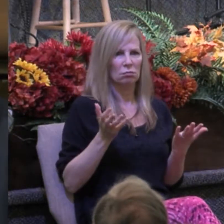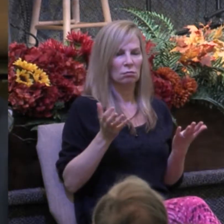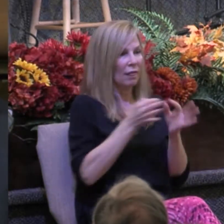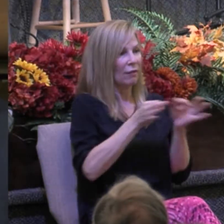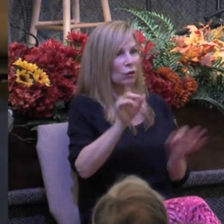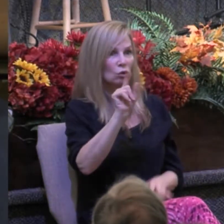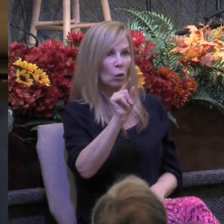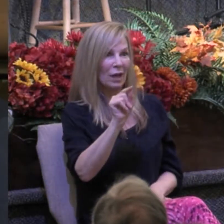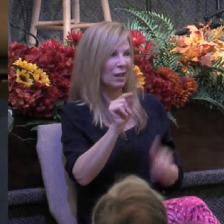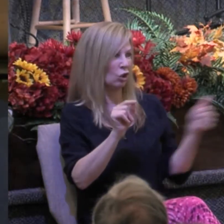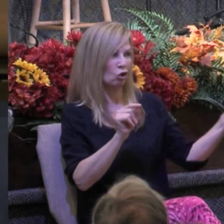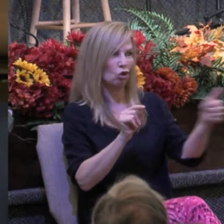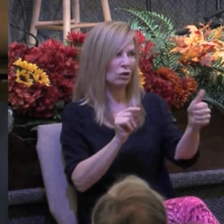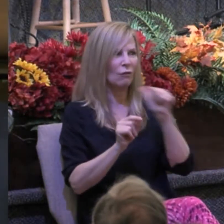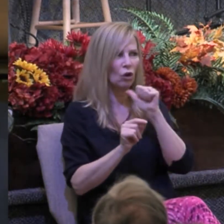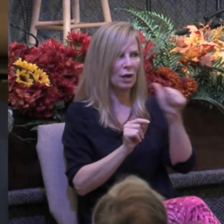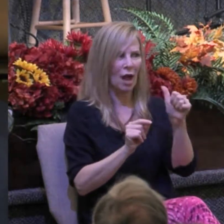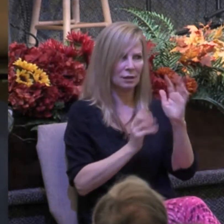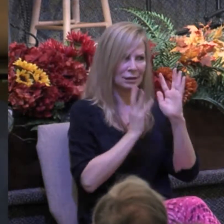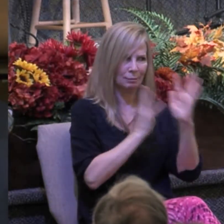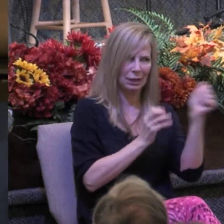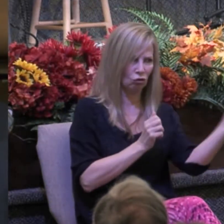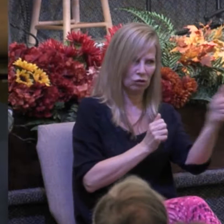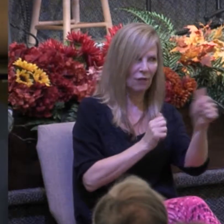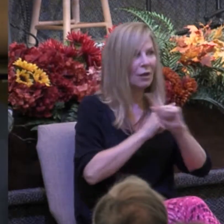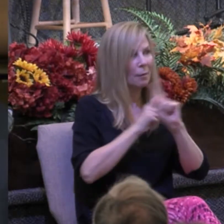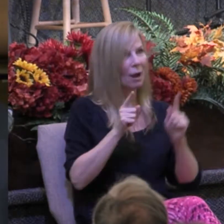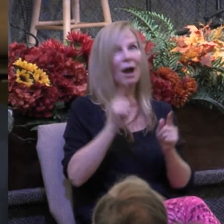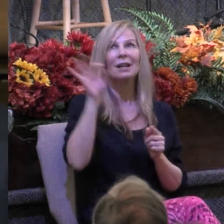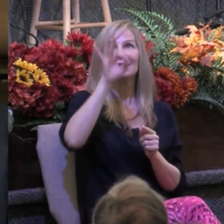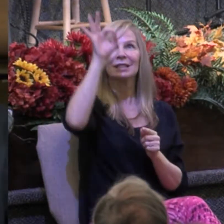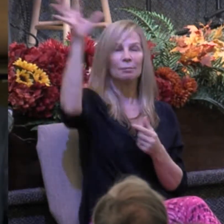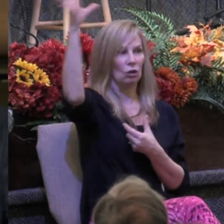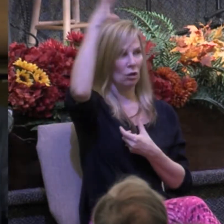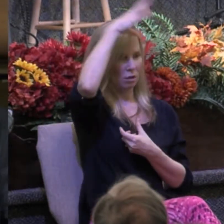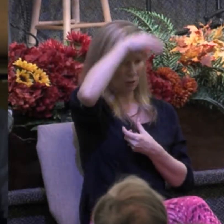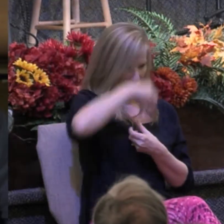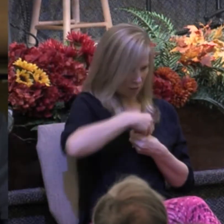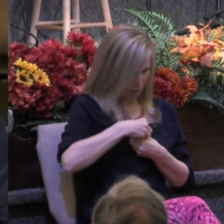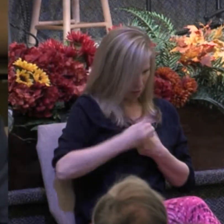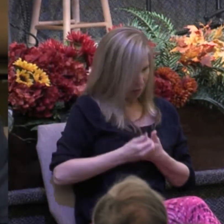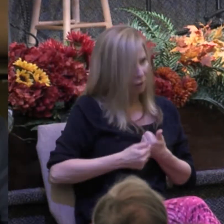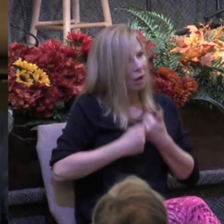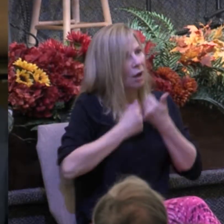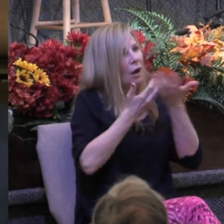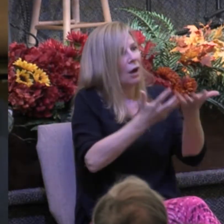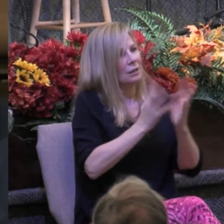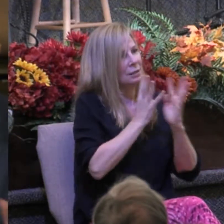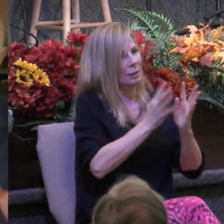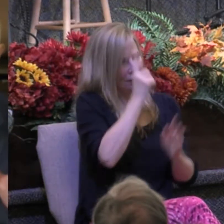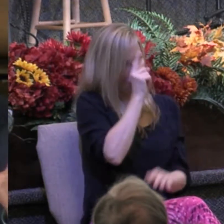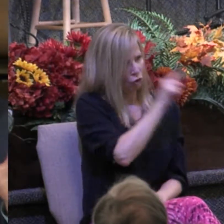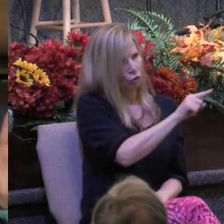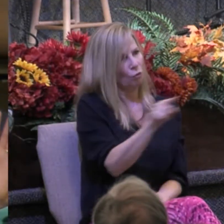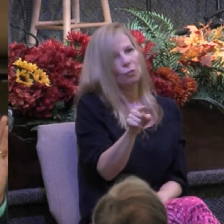is not you who speak, but it is the Spirit of your Father who speaks in you."